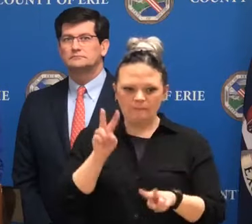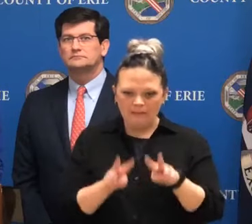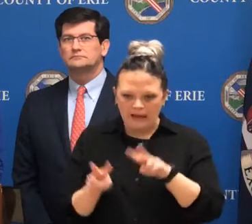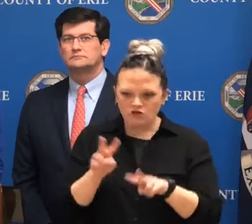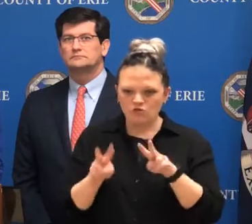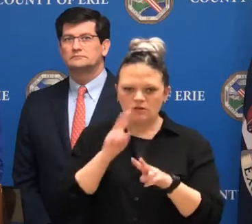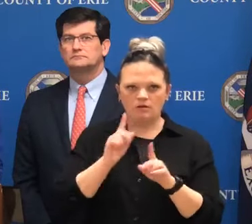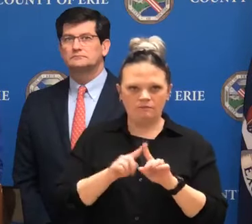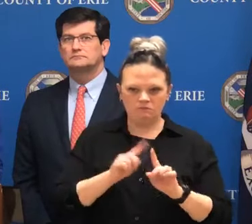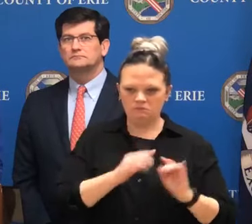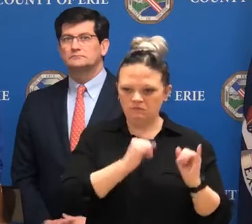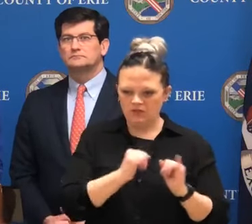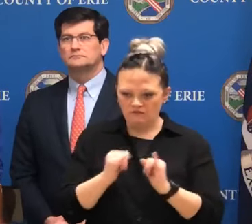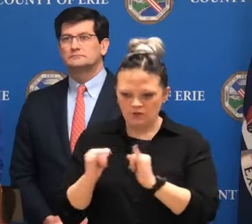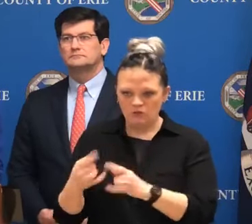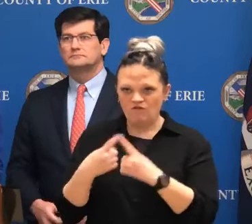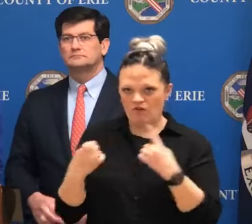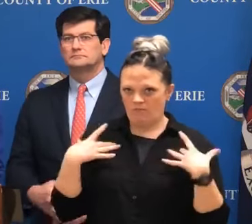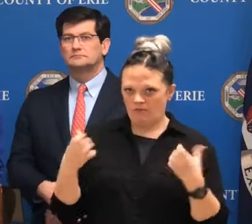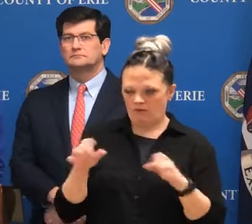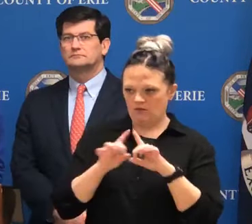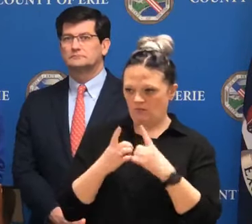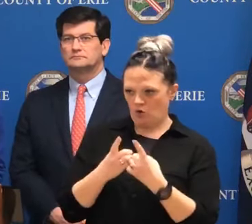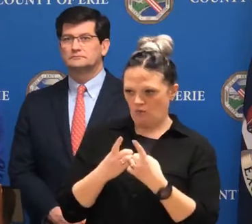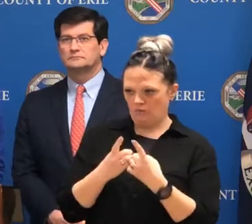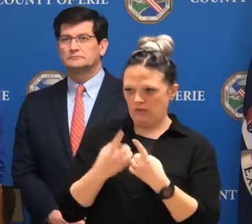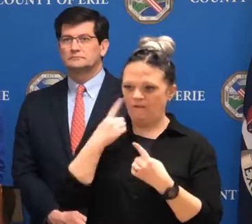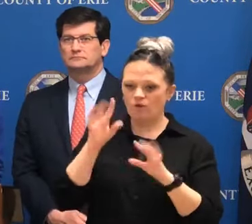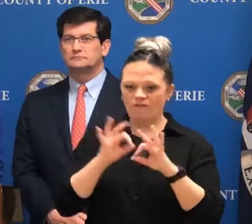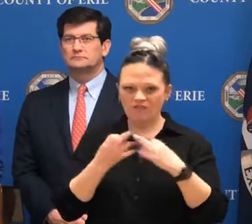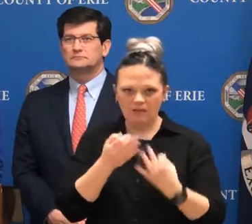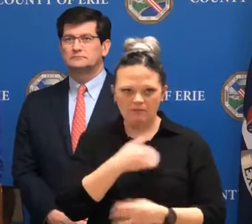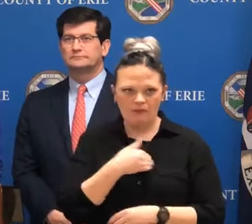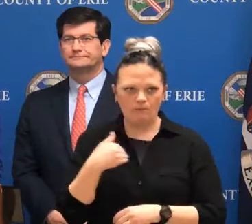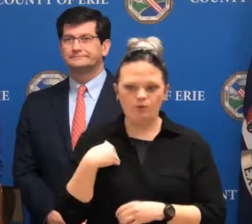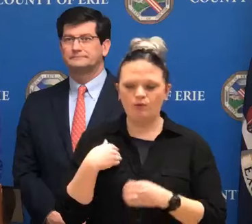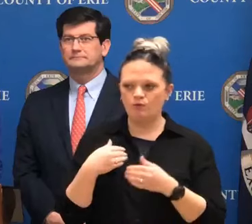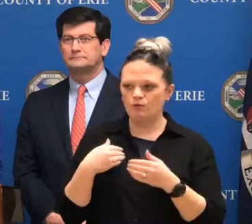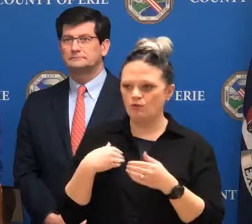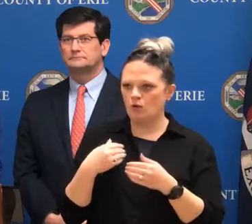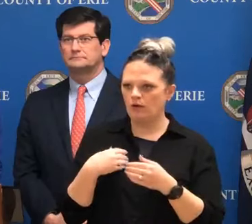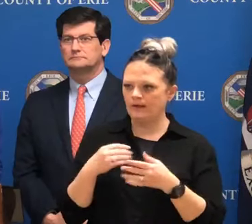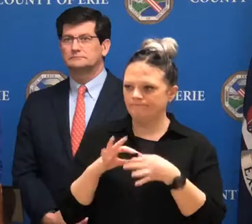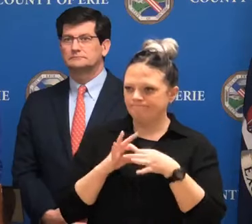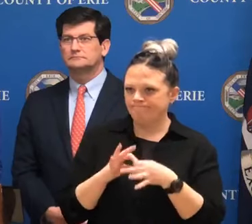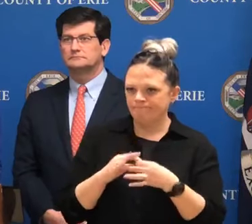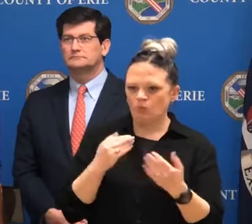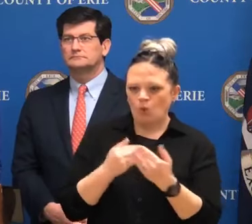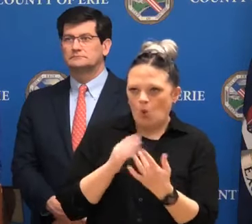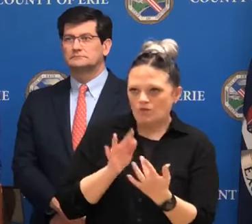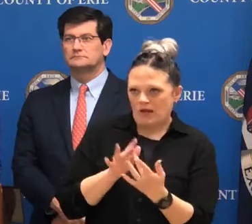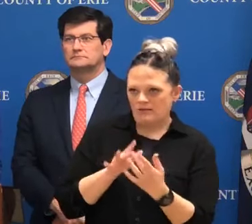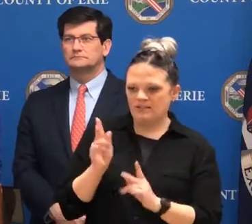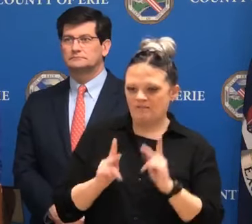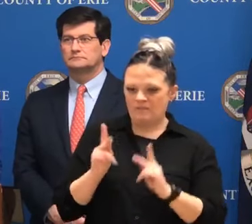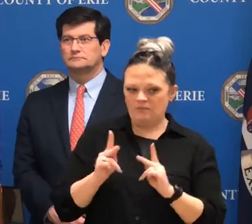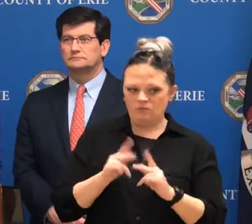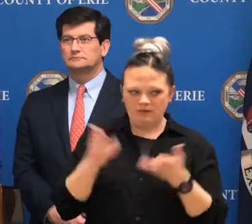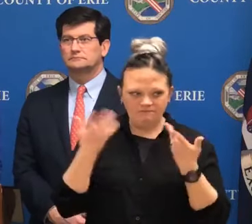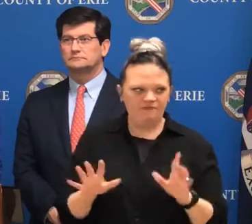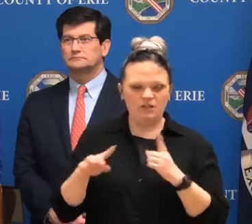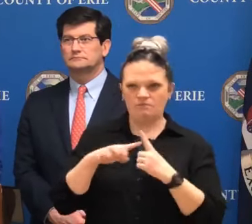of individuals by the health department for family members or close contacts of people who have a